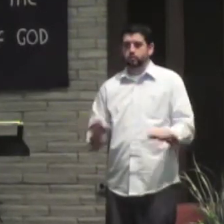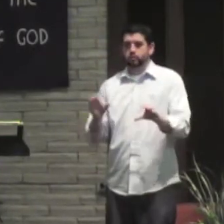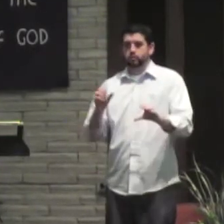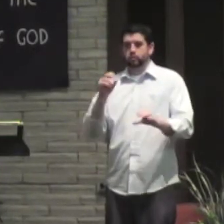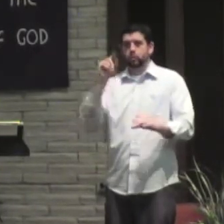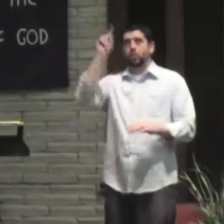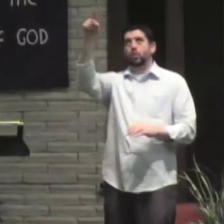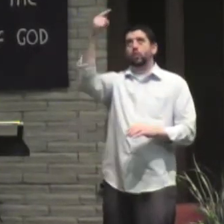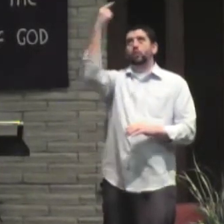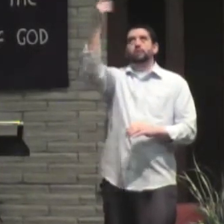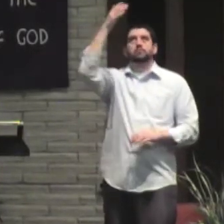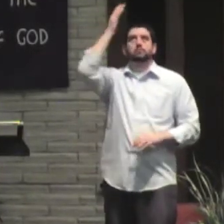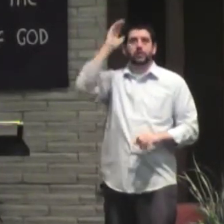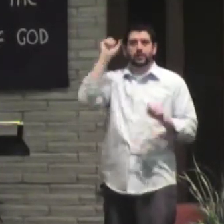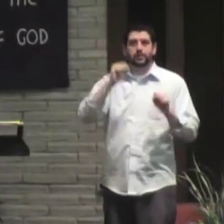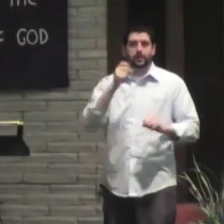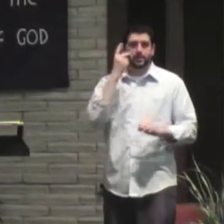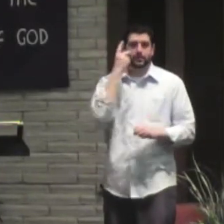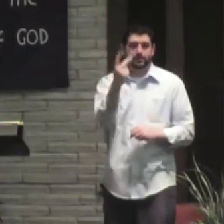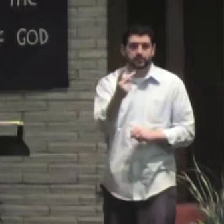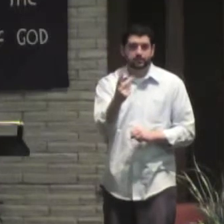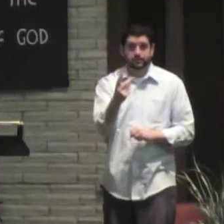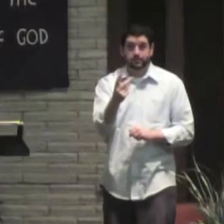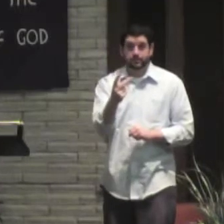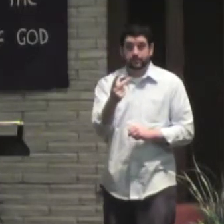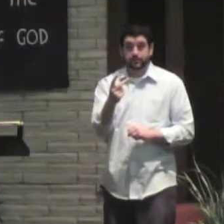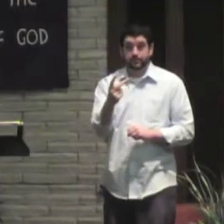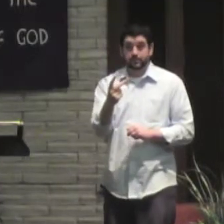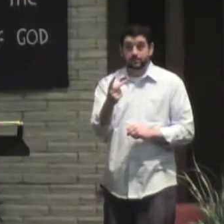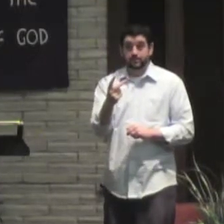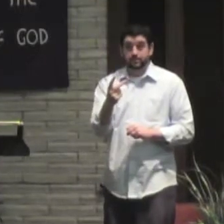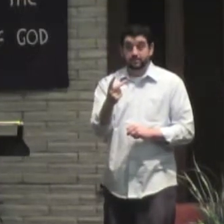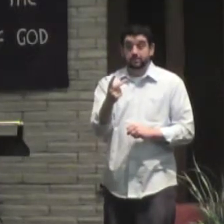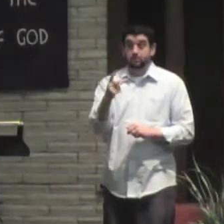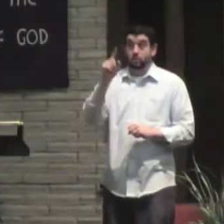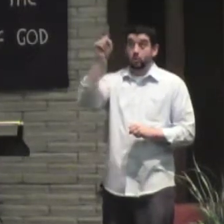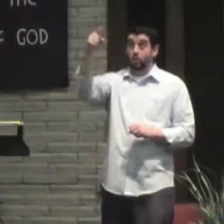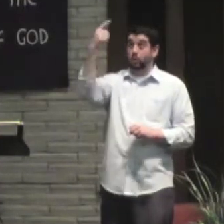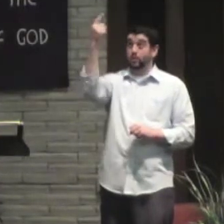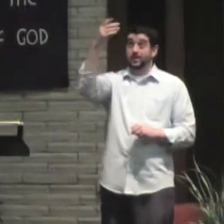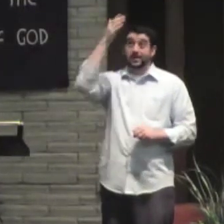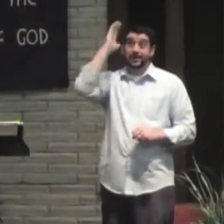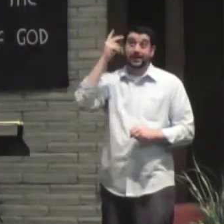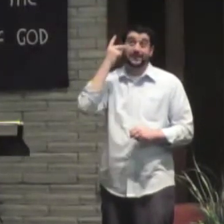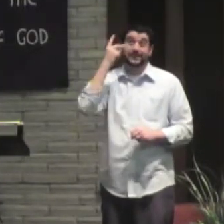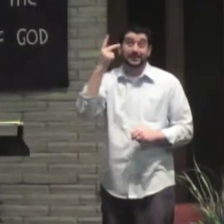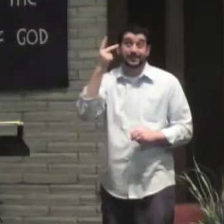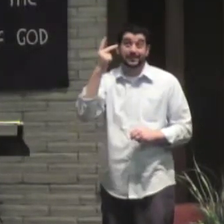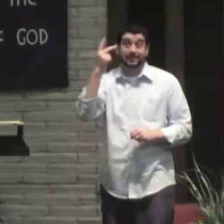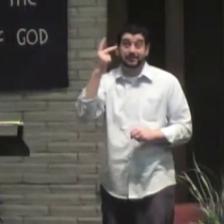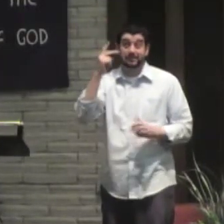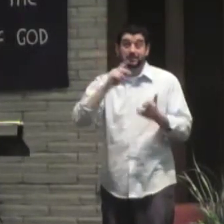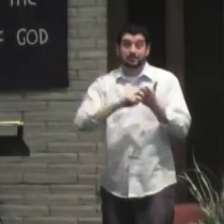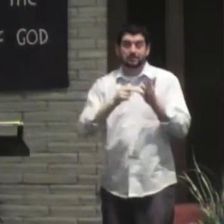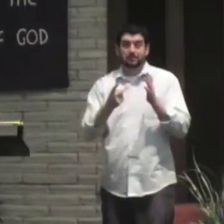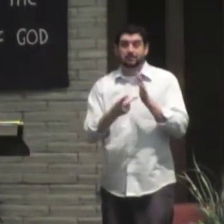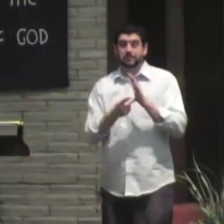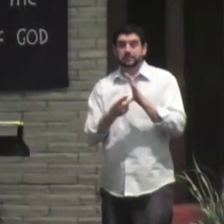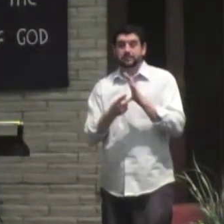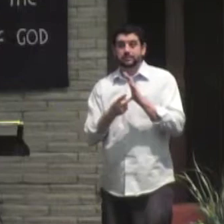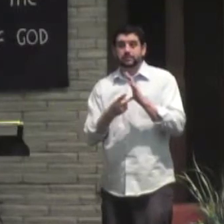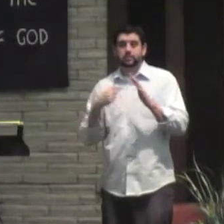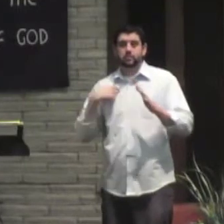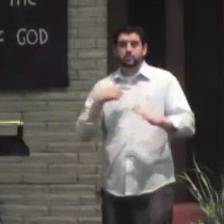And that way, the only benefit you get from it is the satisfaction of doing God's